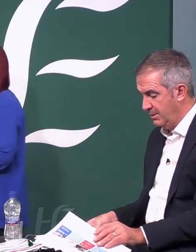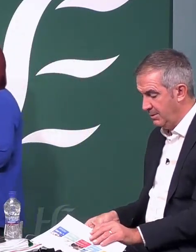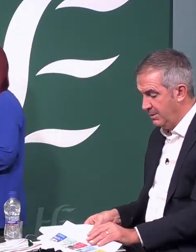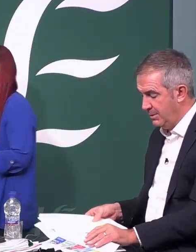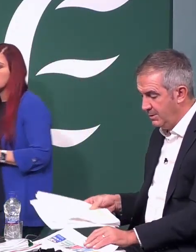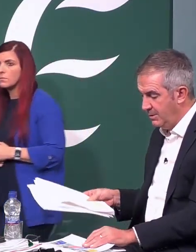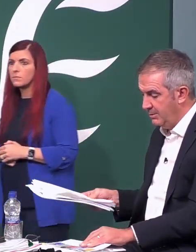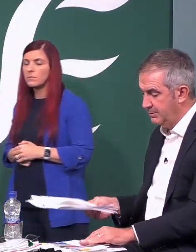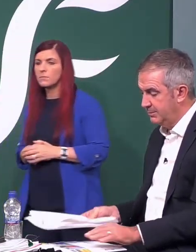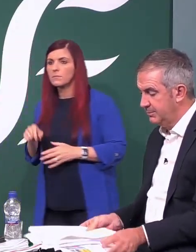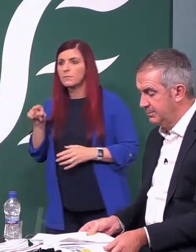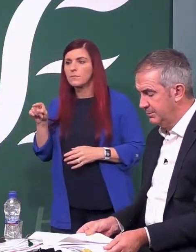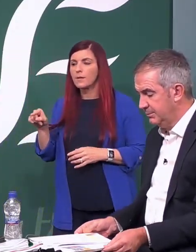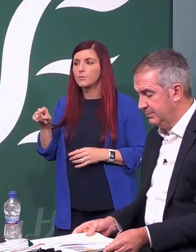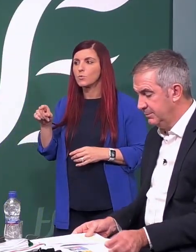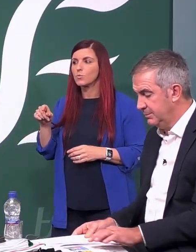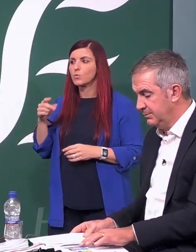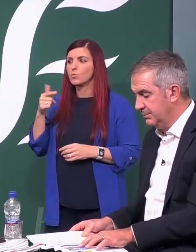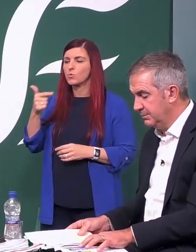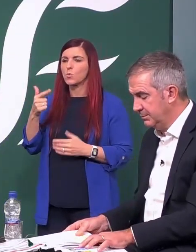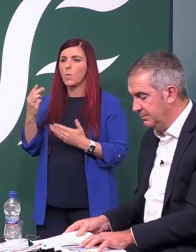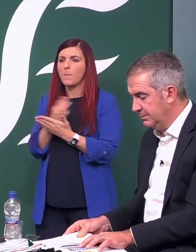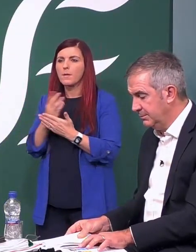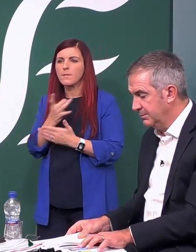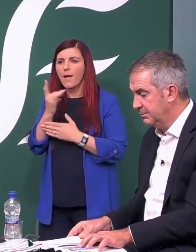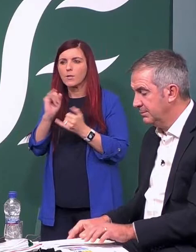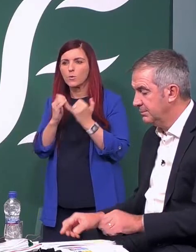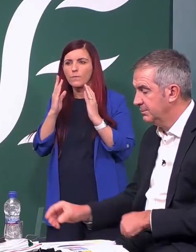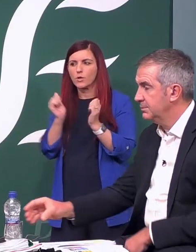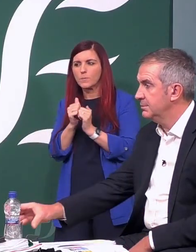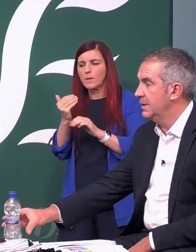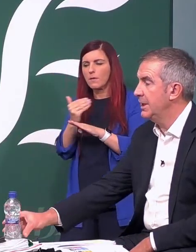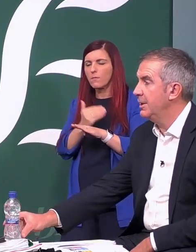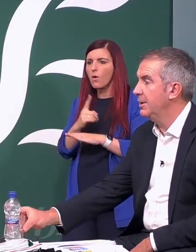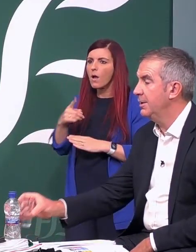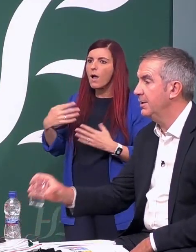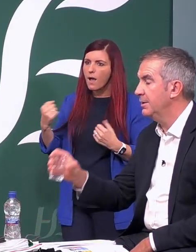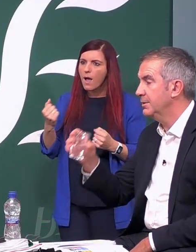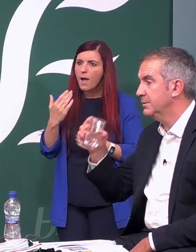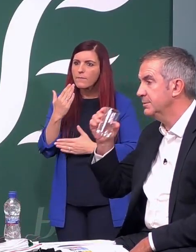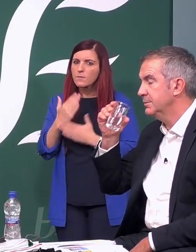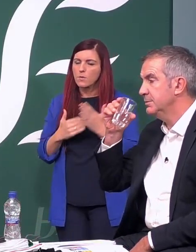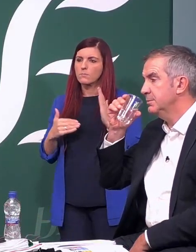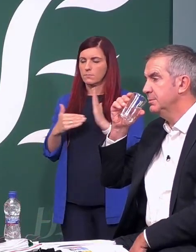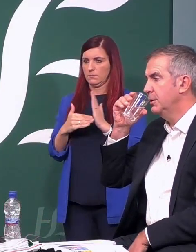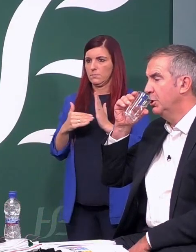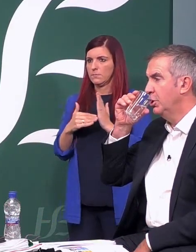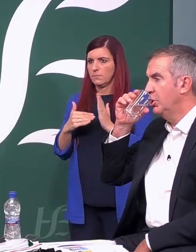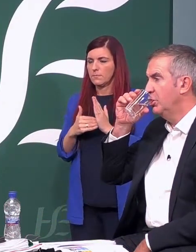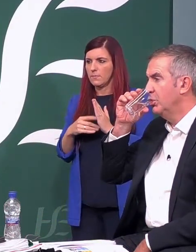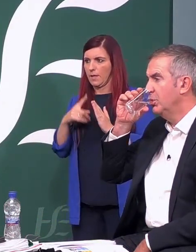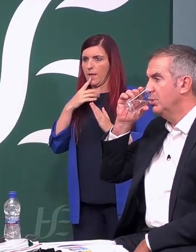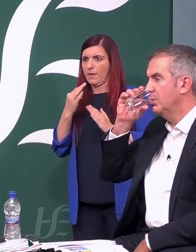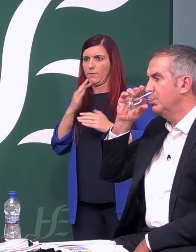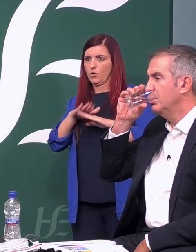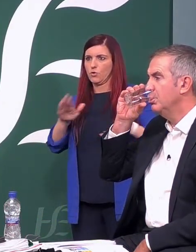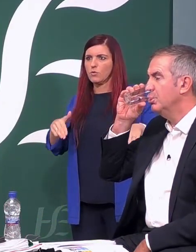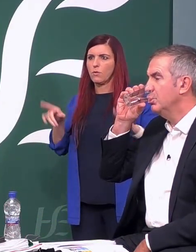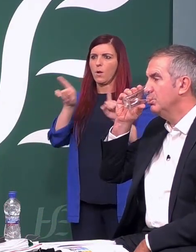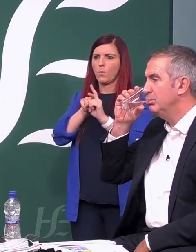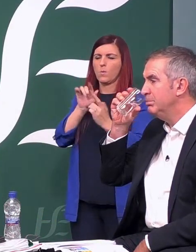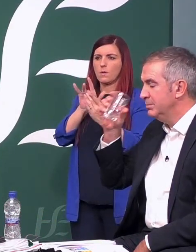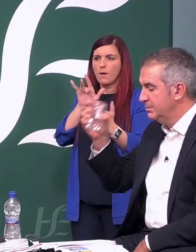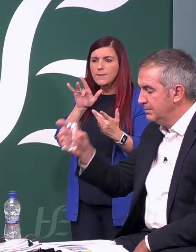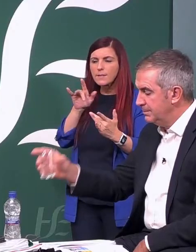Two aspects to the contact tracing. It was we carried it on among asymptomatic children who were close contacts for over 3